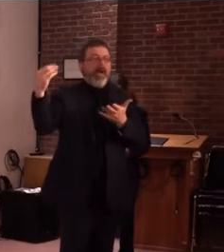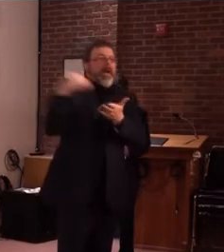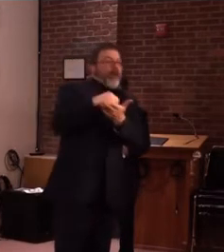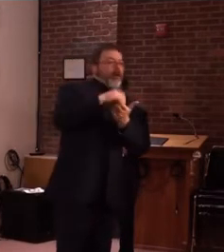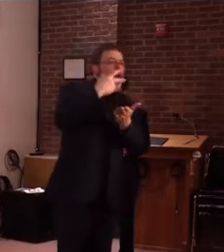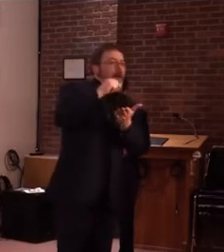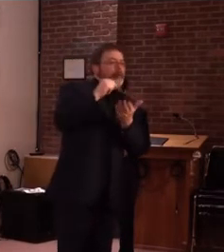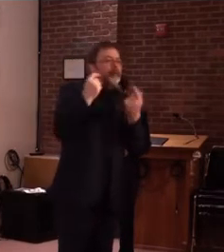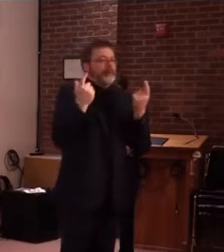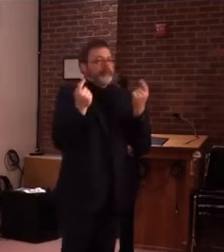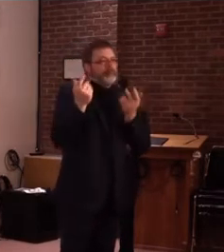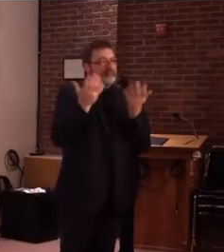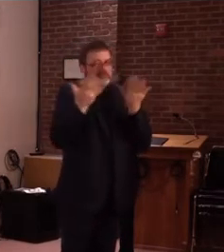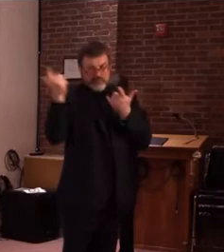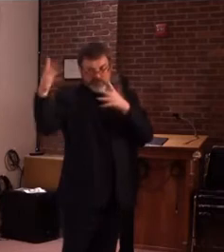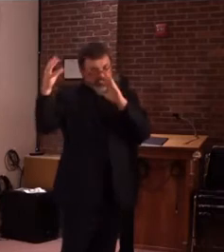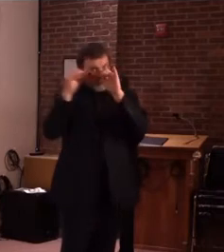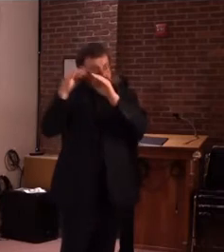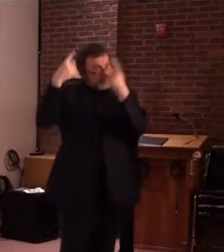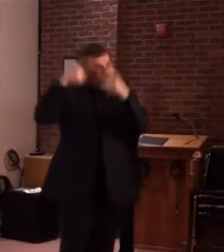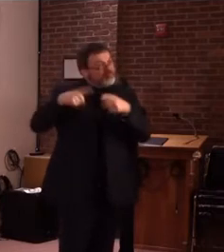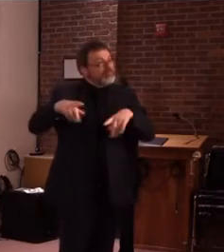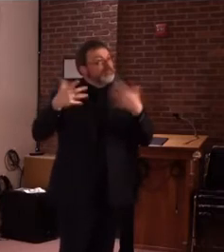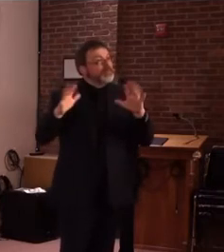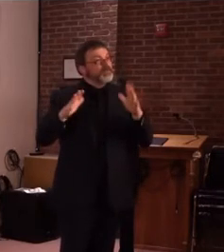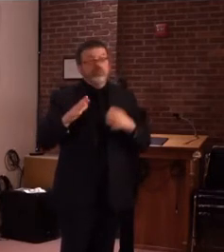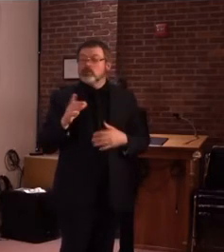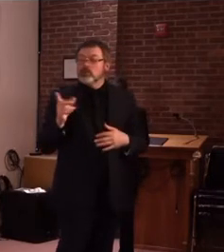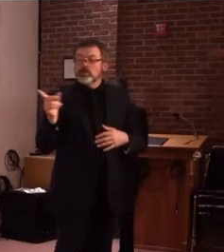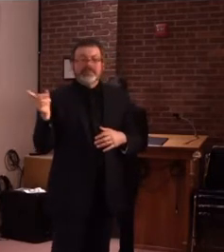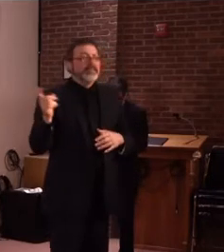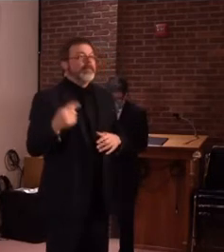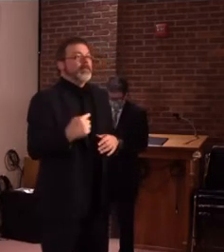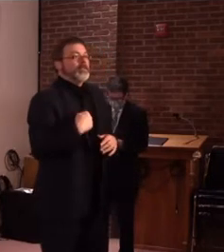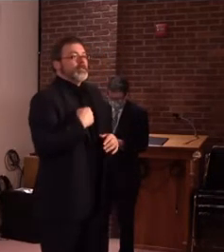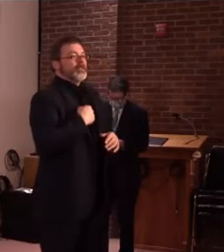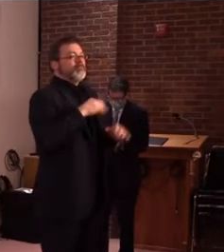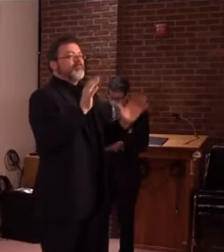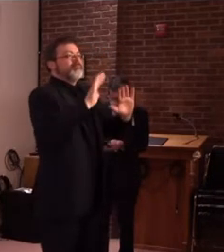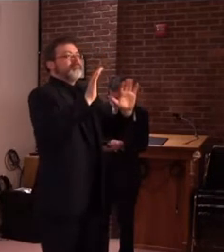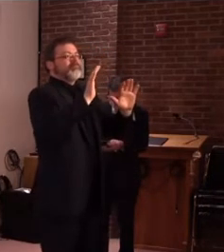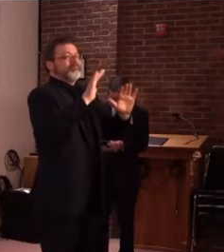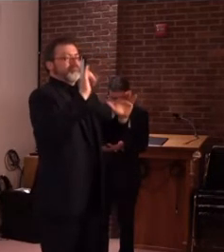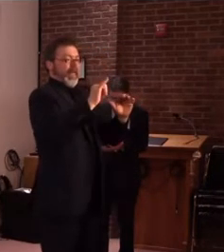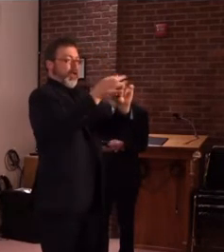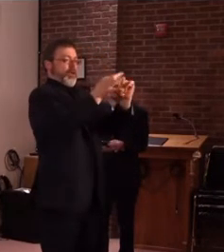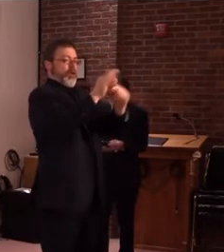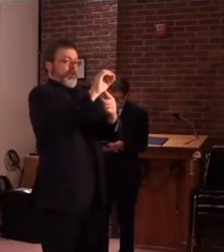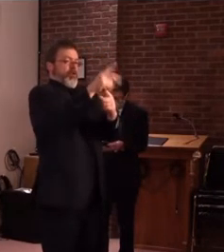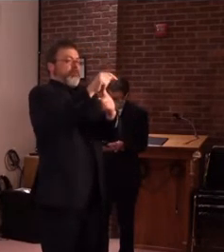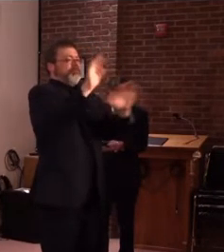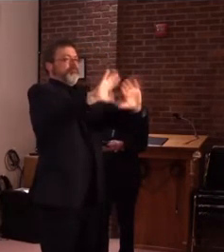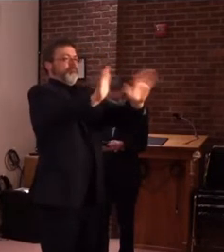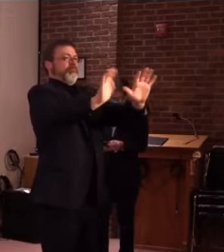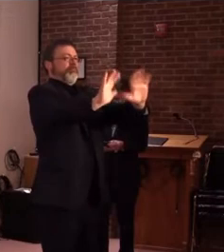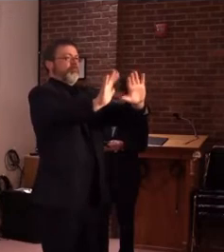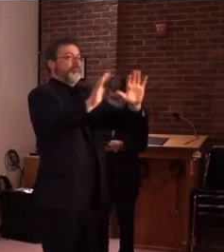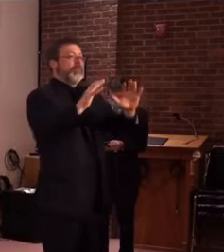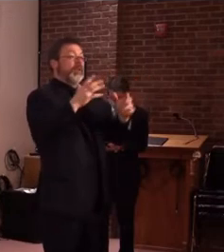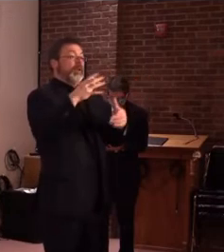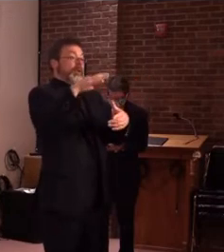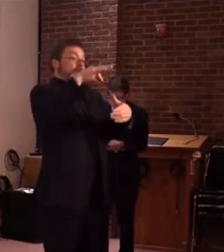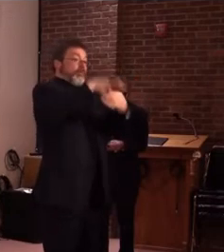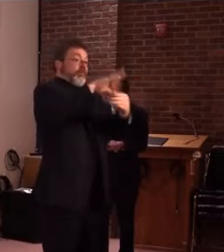that's not correct. Actually, the last letter I sent to him said, I'm in agreement. Go